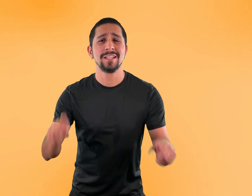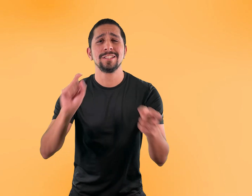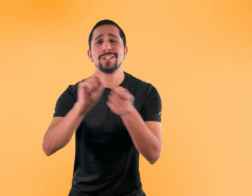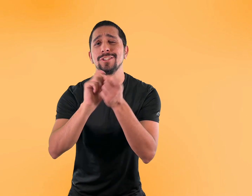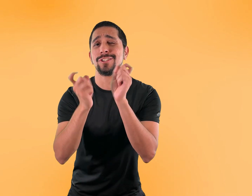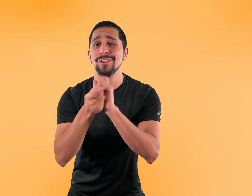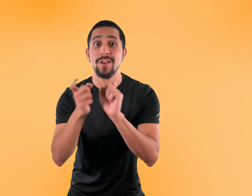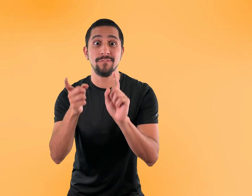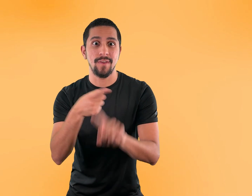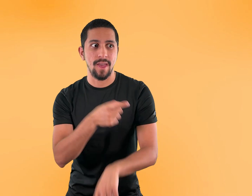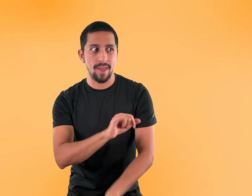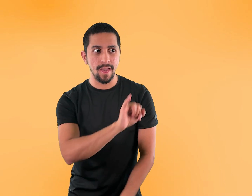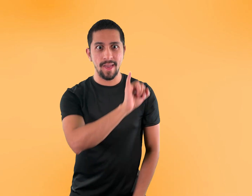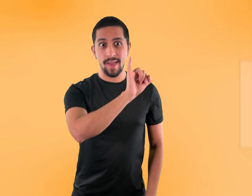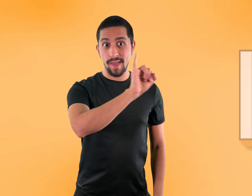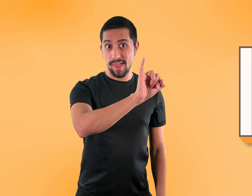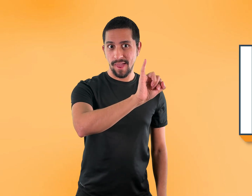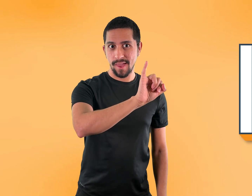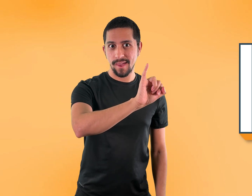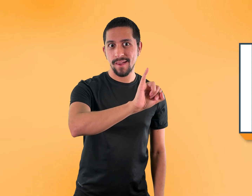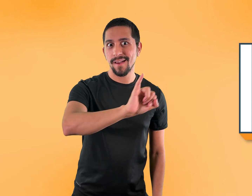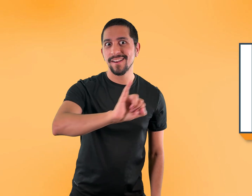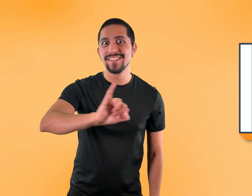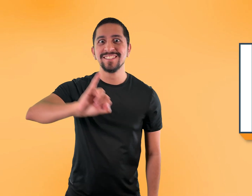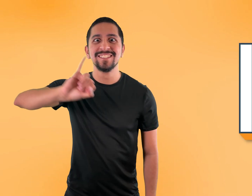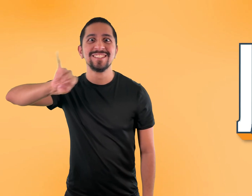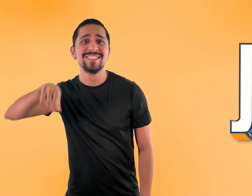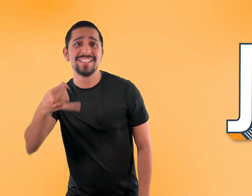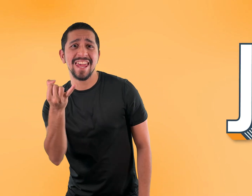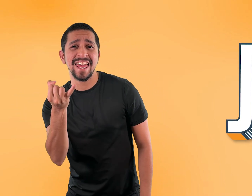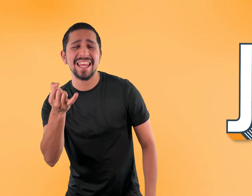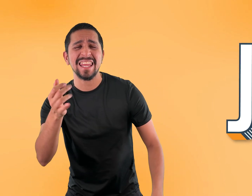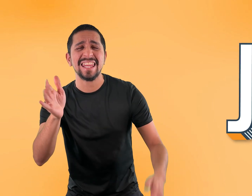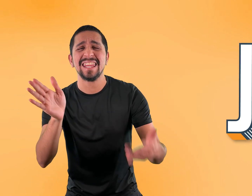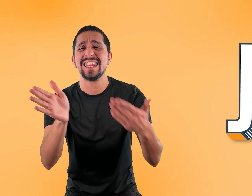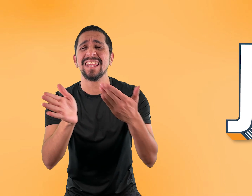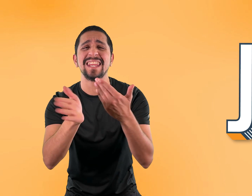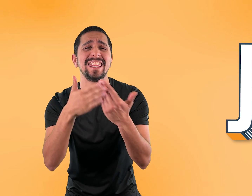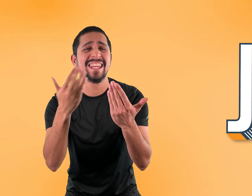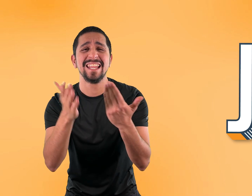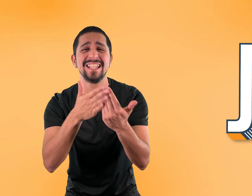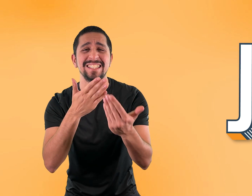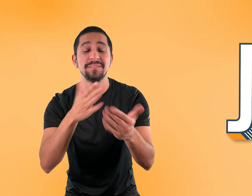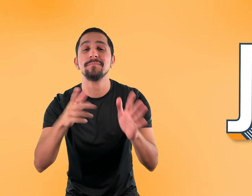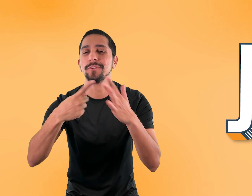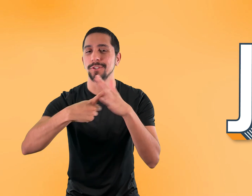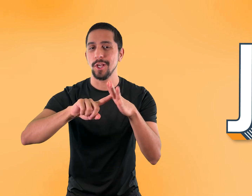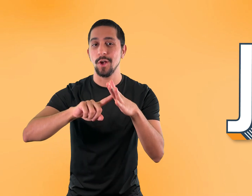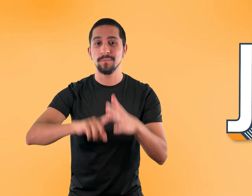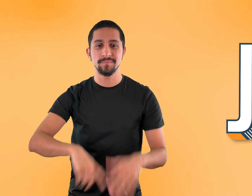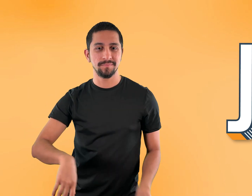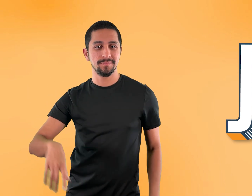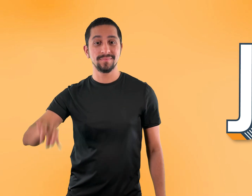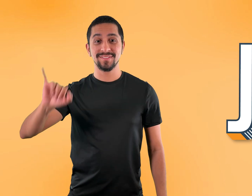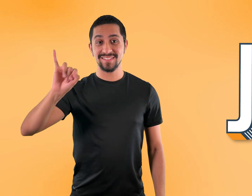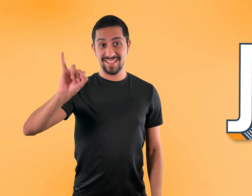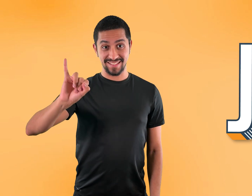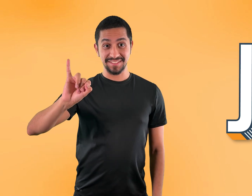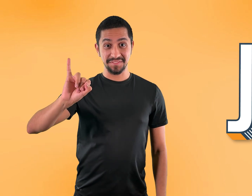The transition from I to J is easy. You start like I